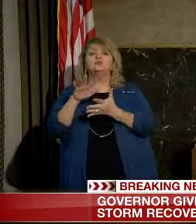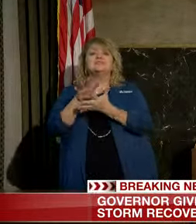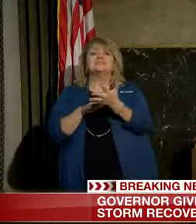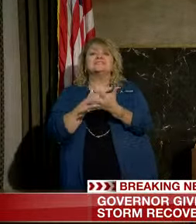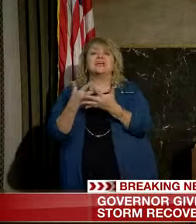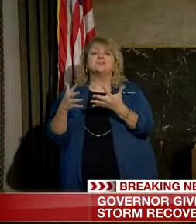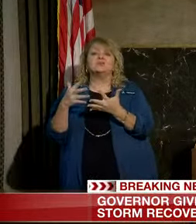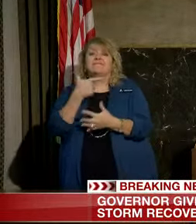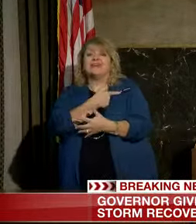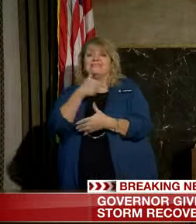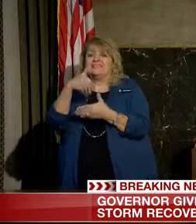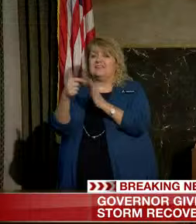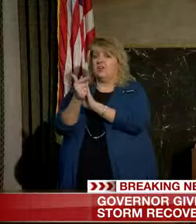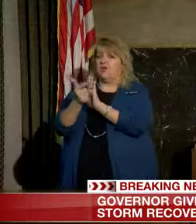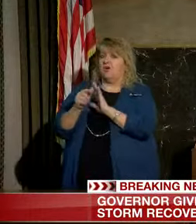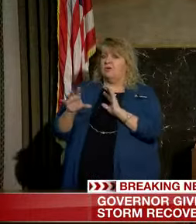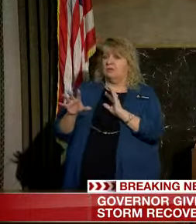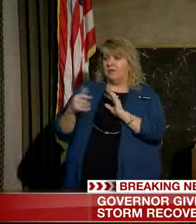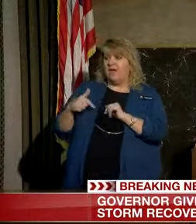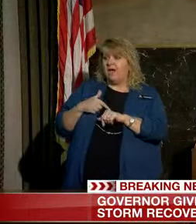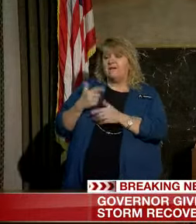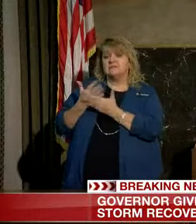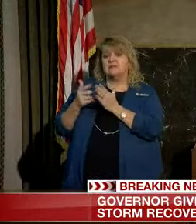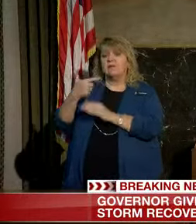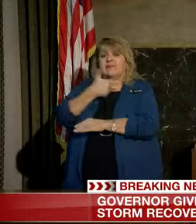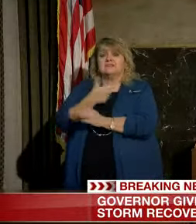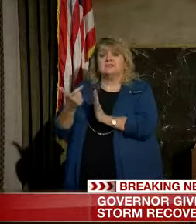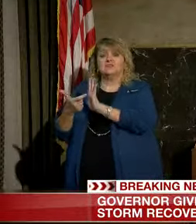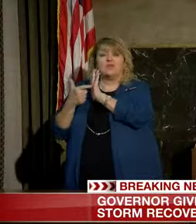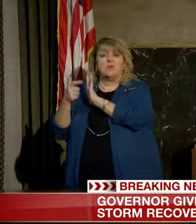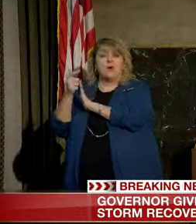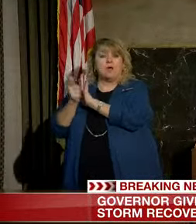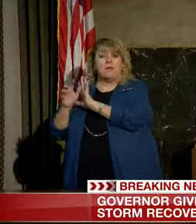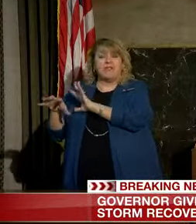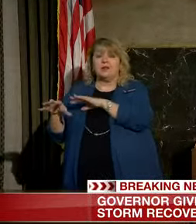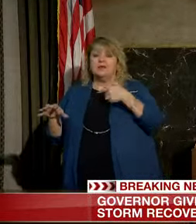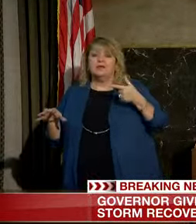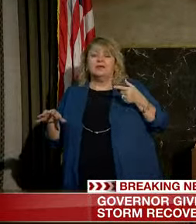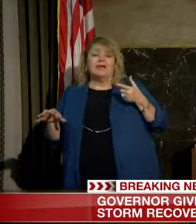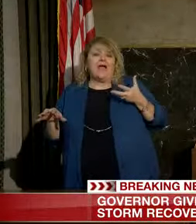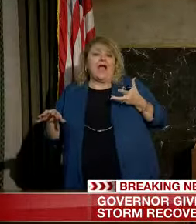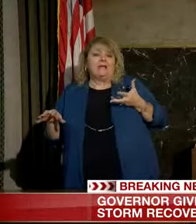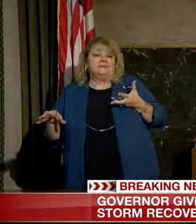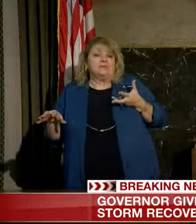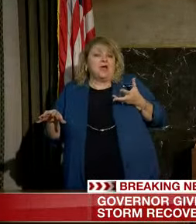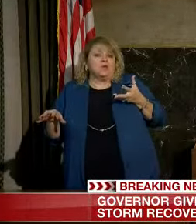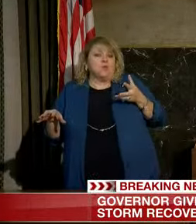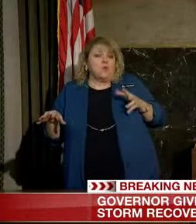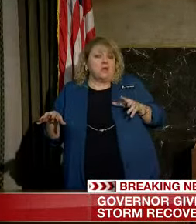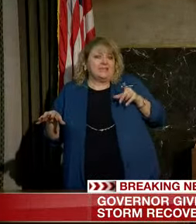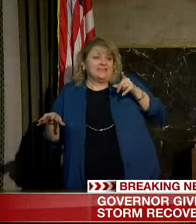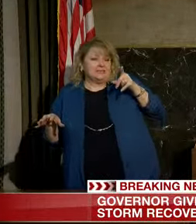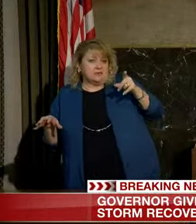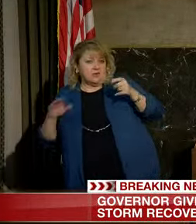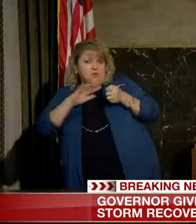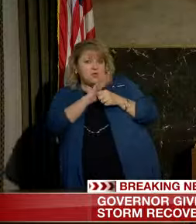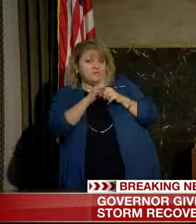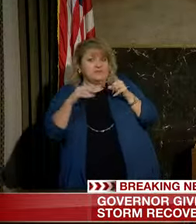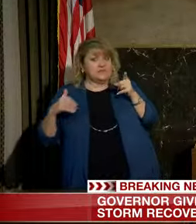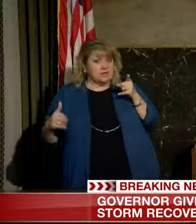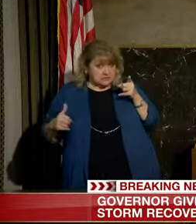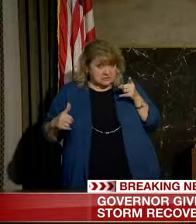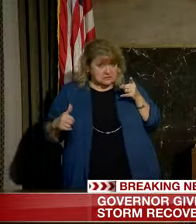law that would put it on equal footing with other vaccines that people have been taking for years, for measles,